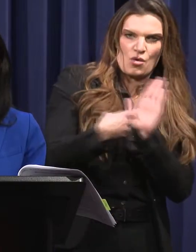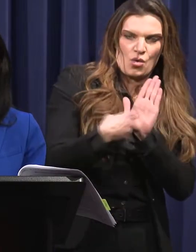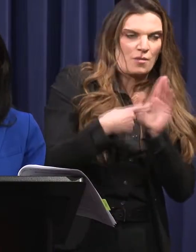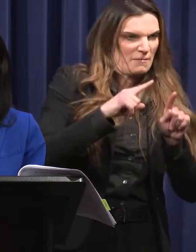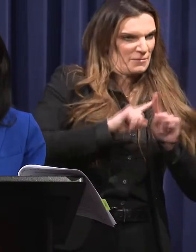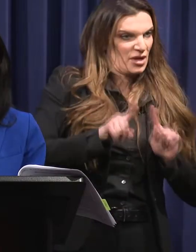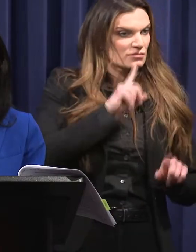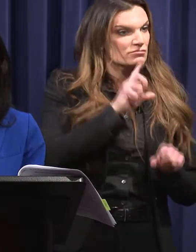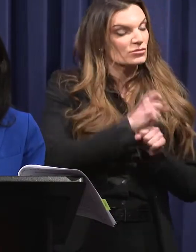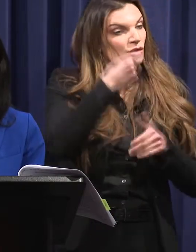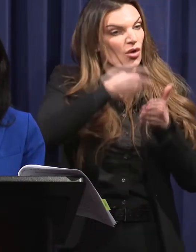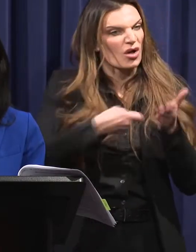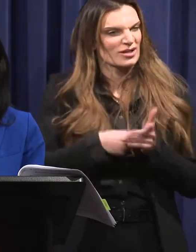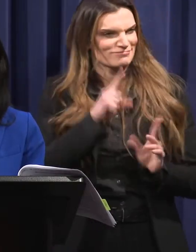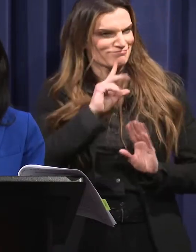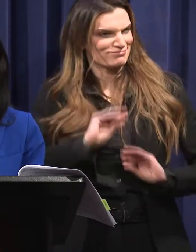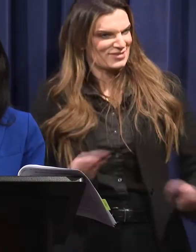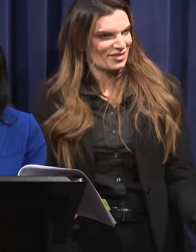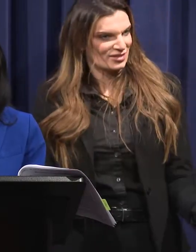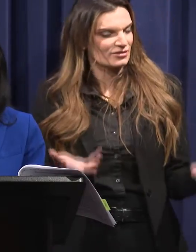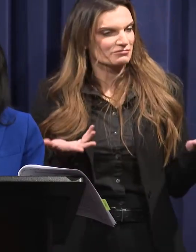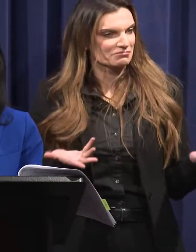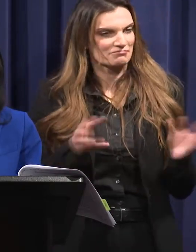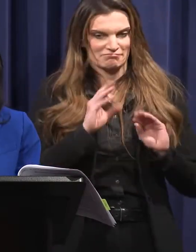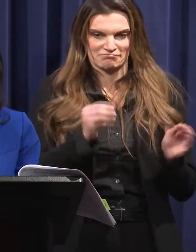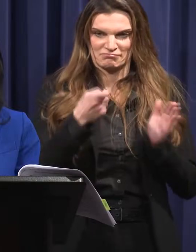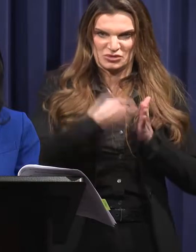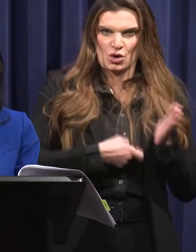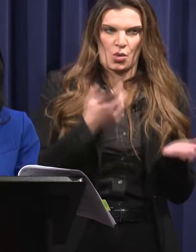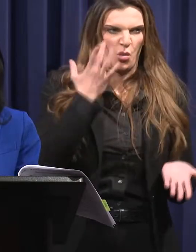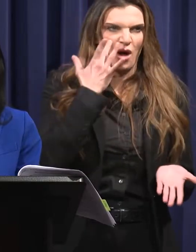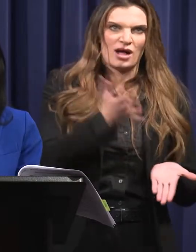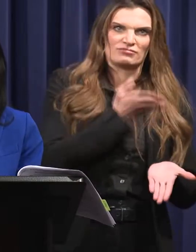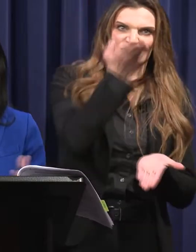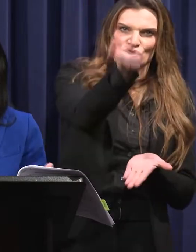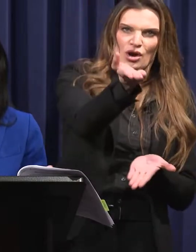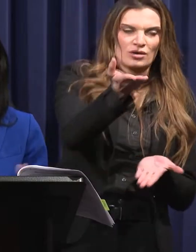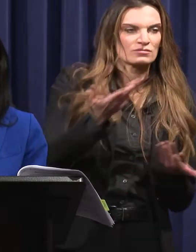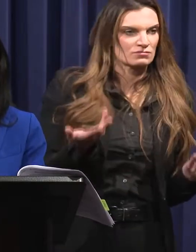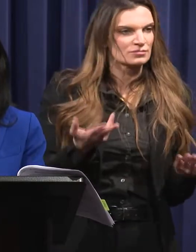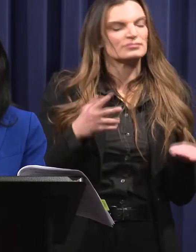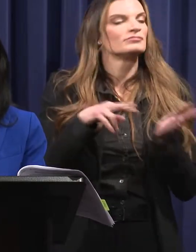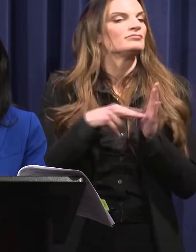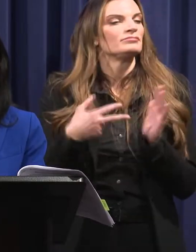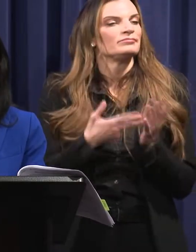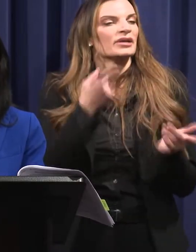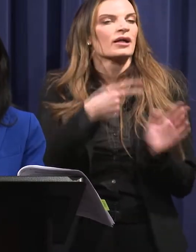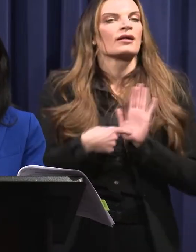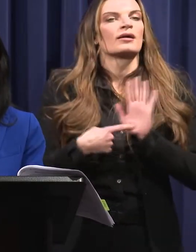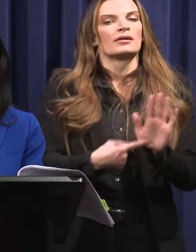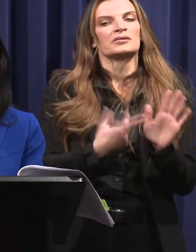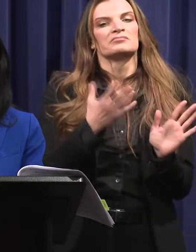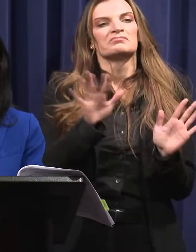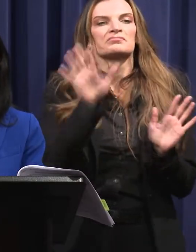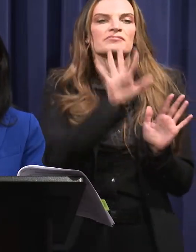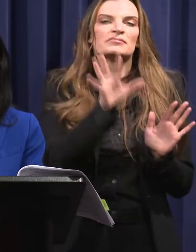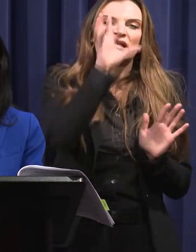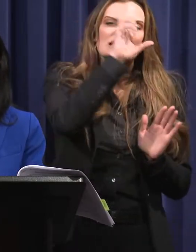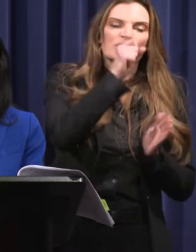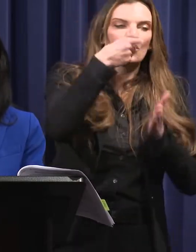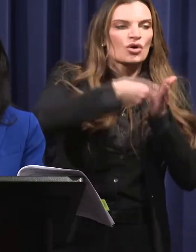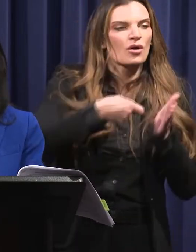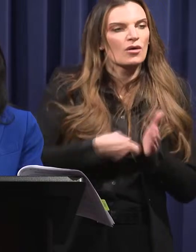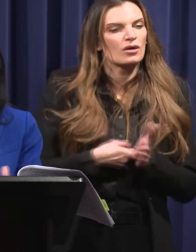not personally incur or that they did not incur fully, such as by means of presenting estimated